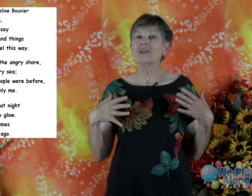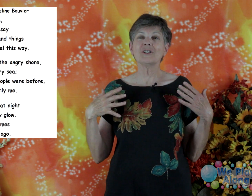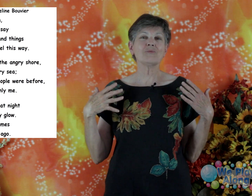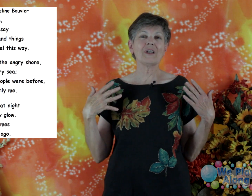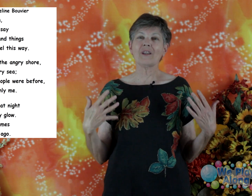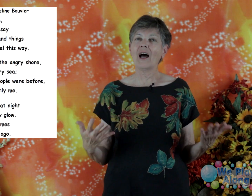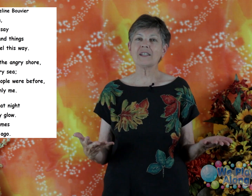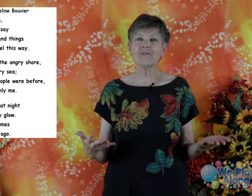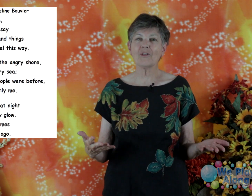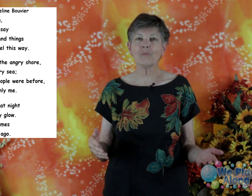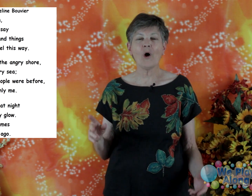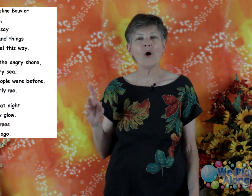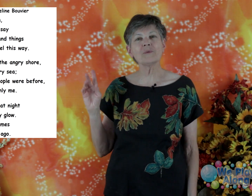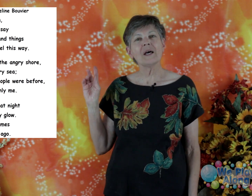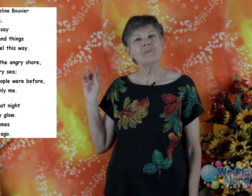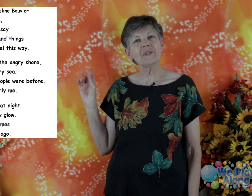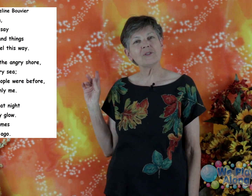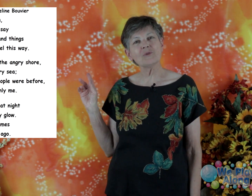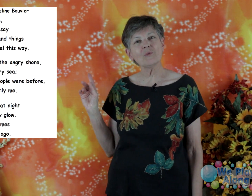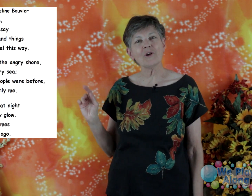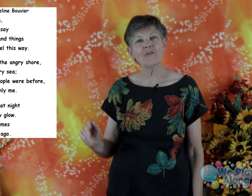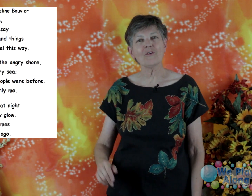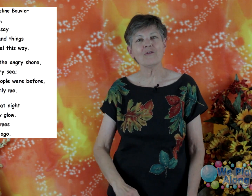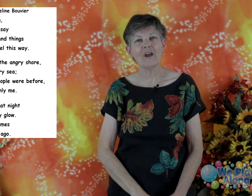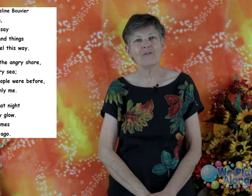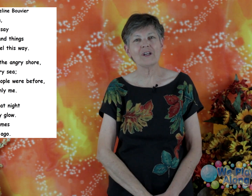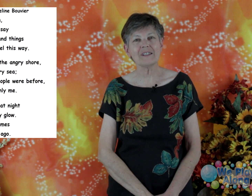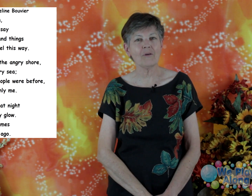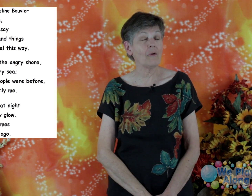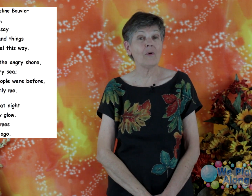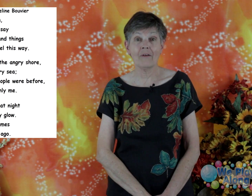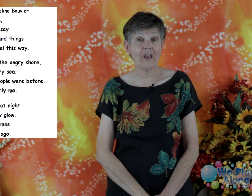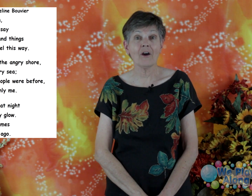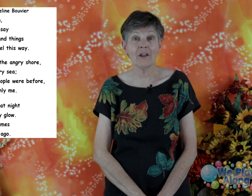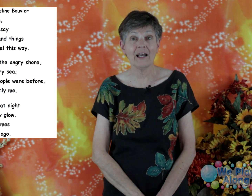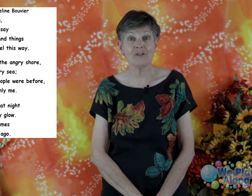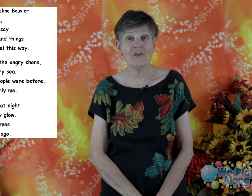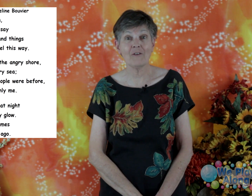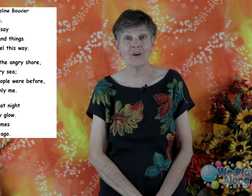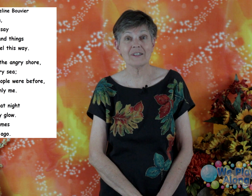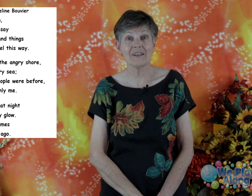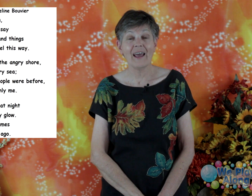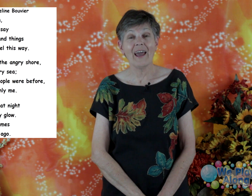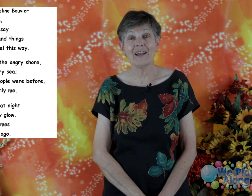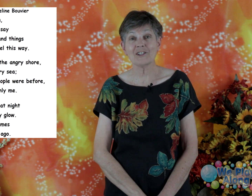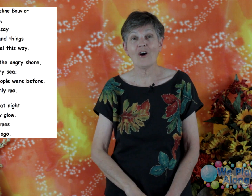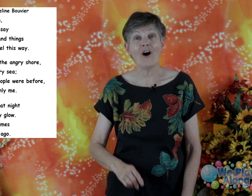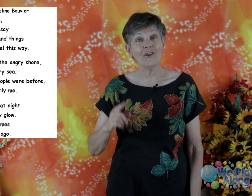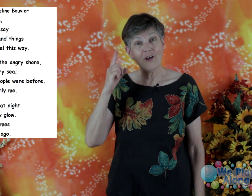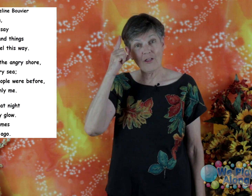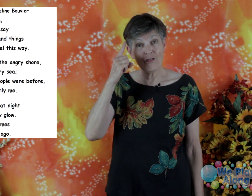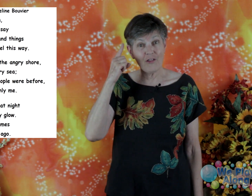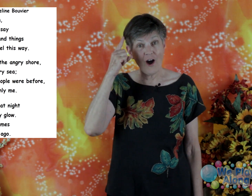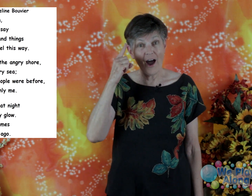she's written lots of other poems, but this was one of her favorites, of Caroline's favorites. And it's called